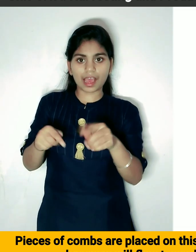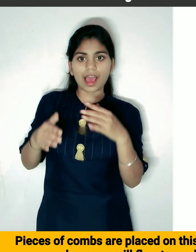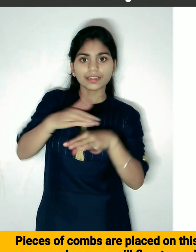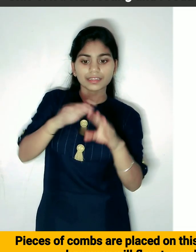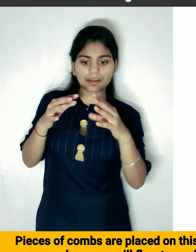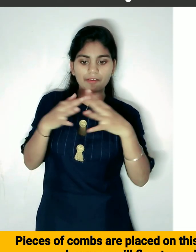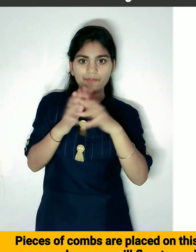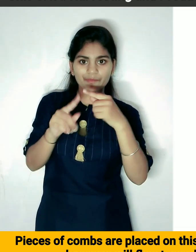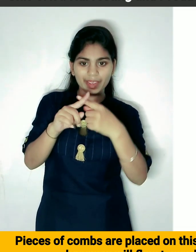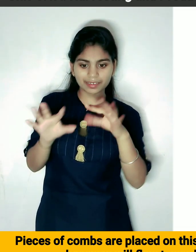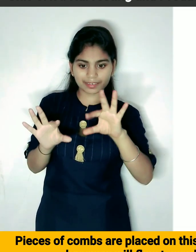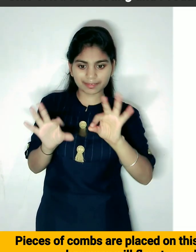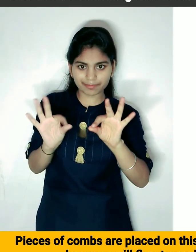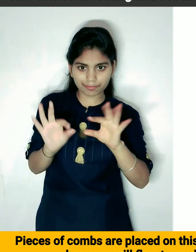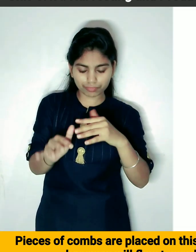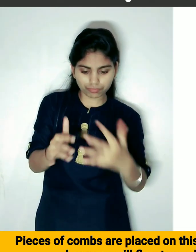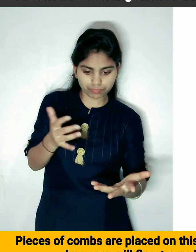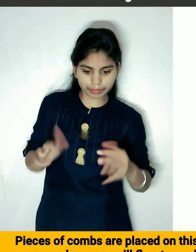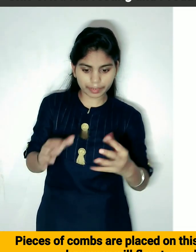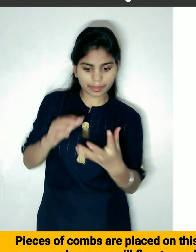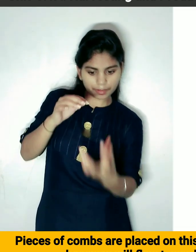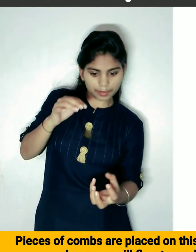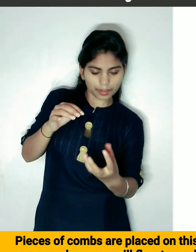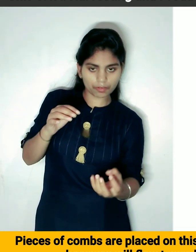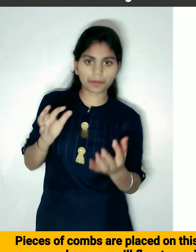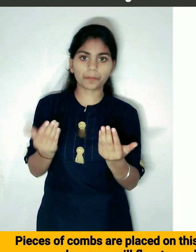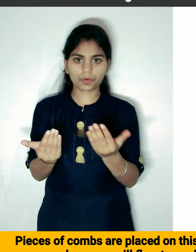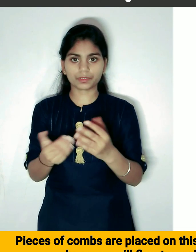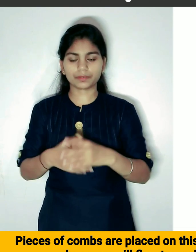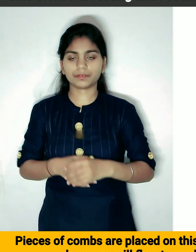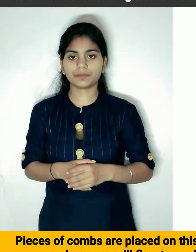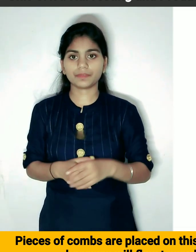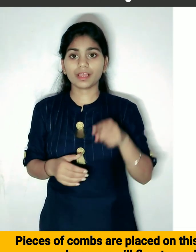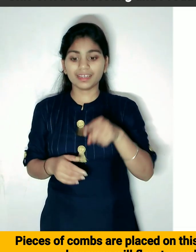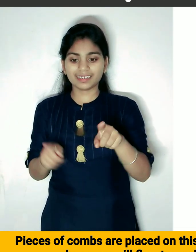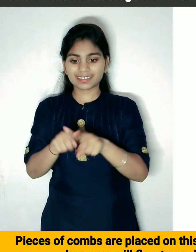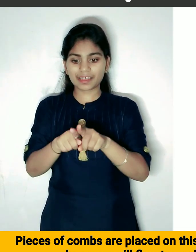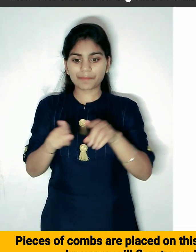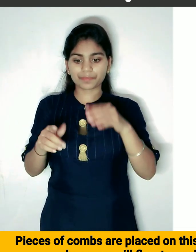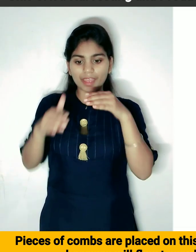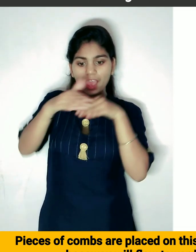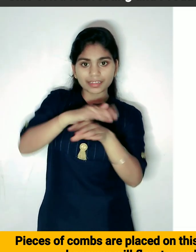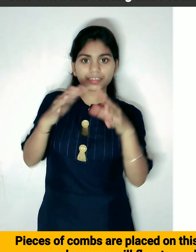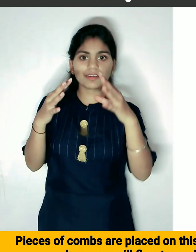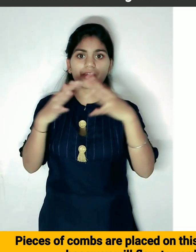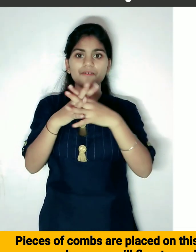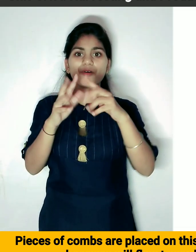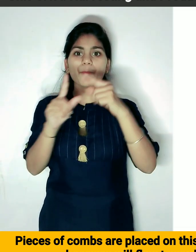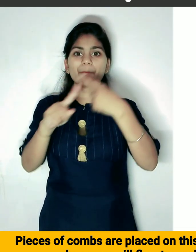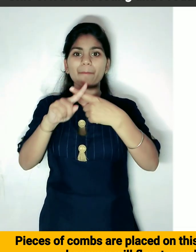Pieces of combs are placed on this tray and lid is closed.